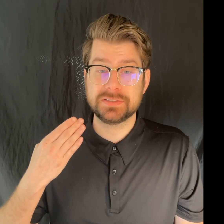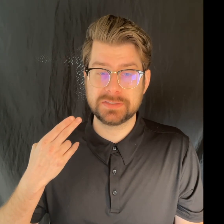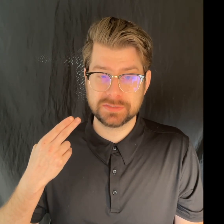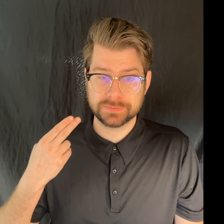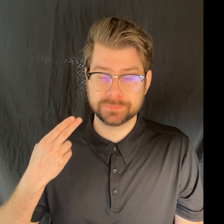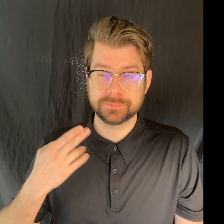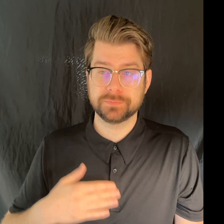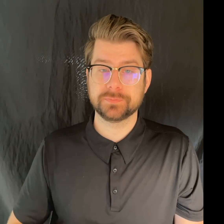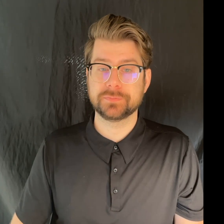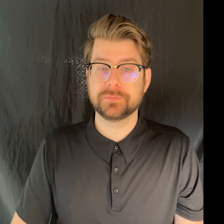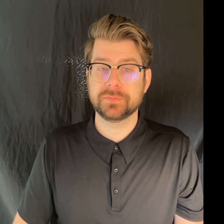vines,